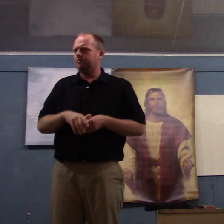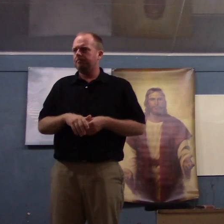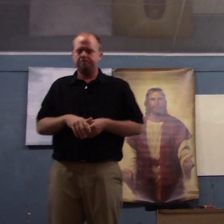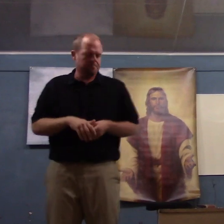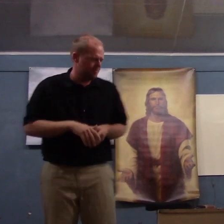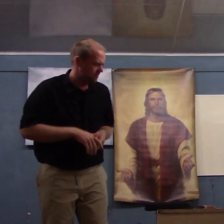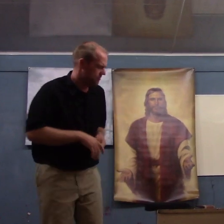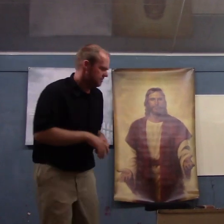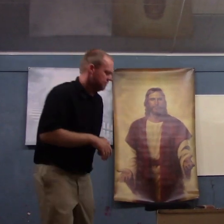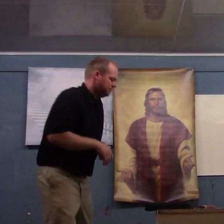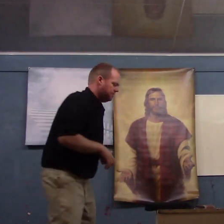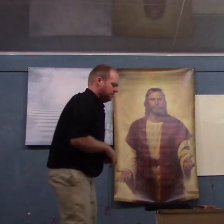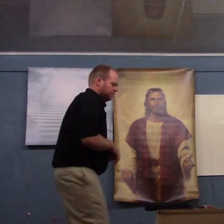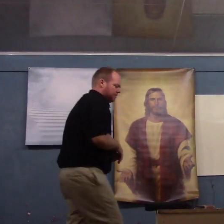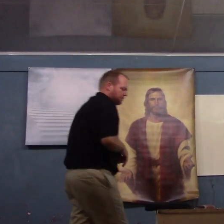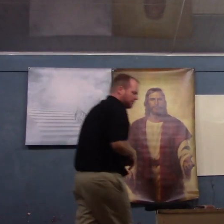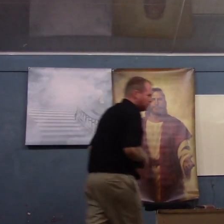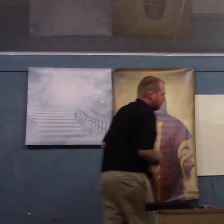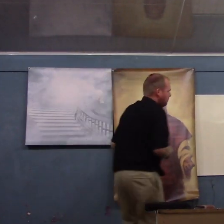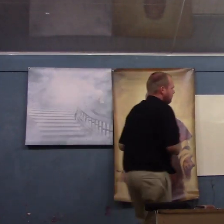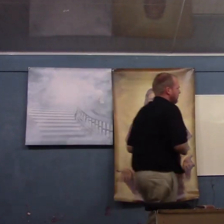It's a spirit, we can't see it.